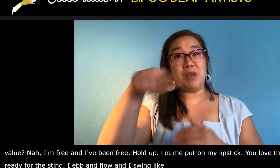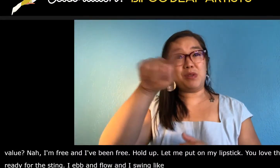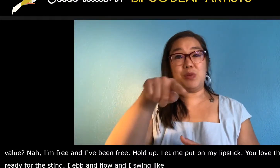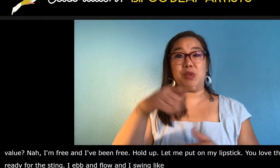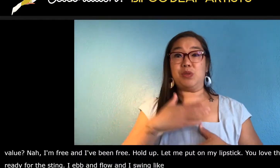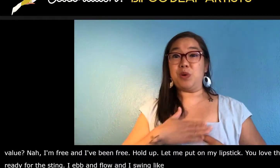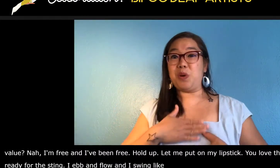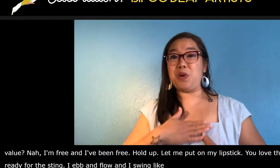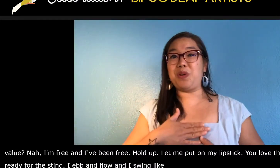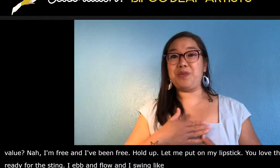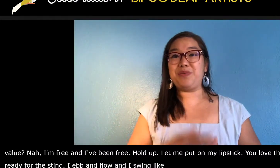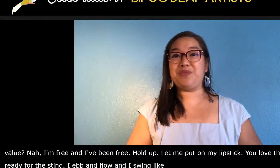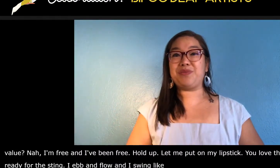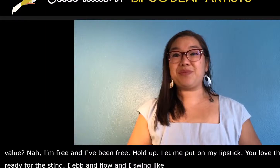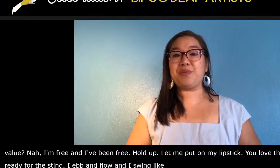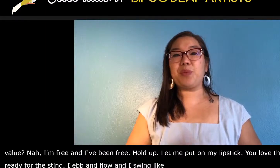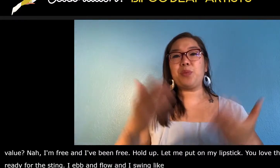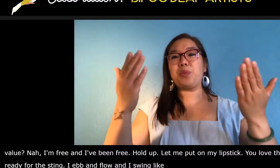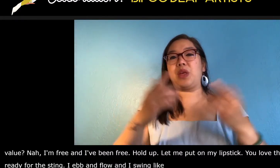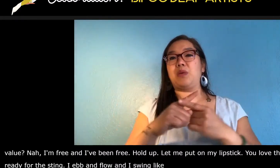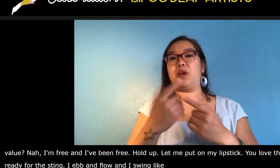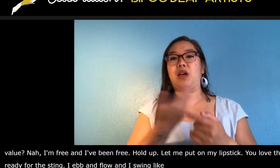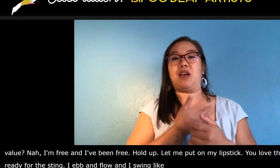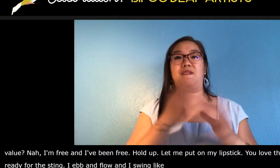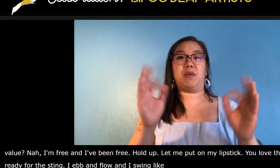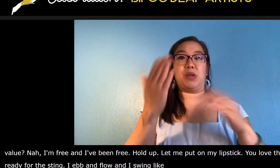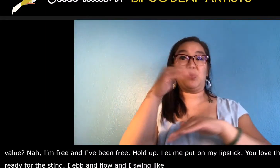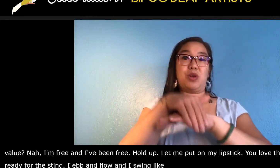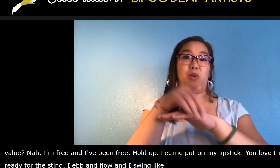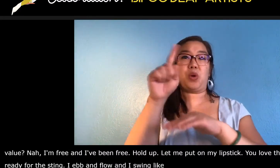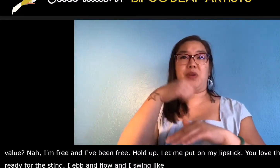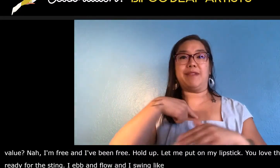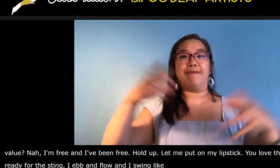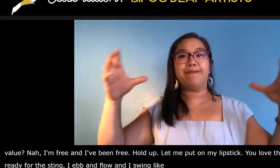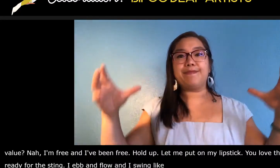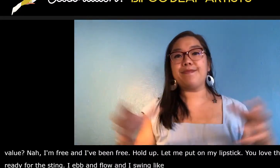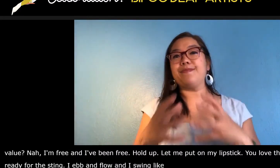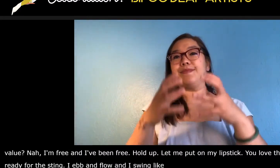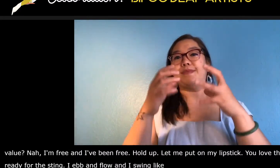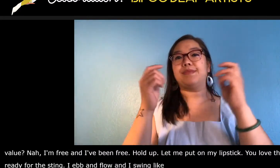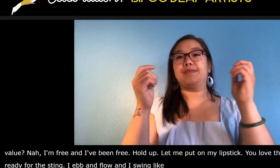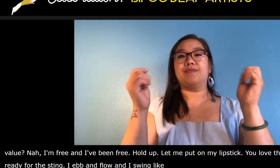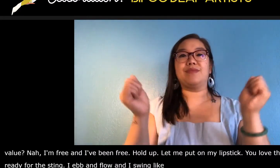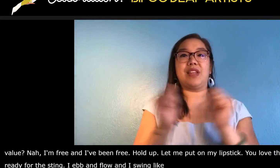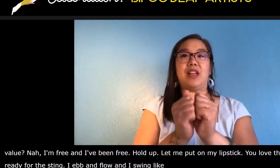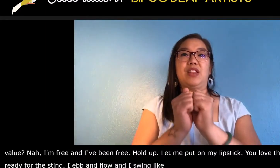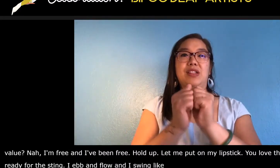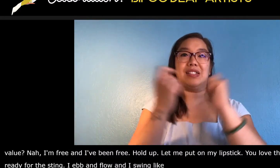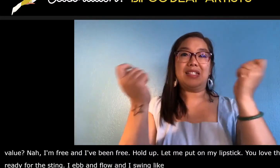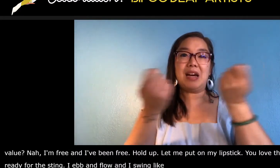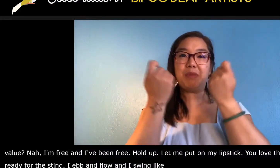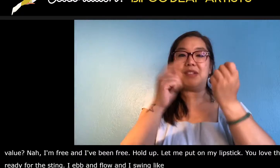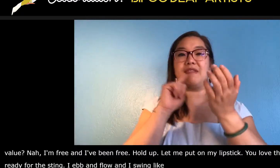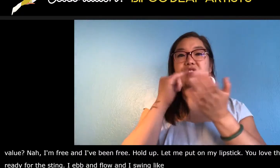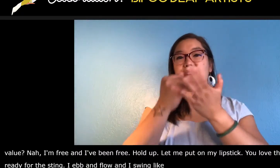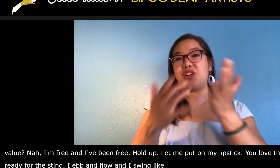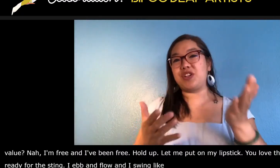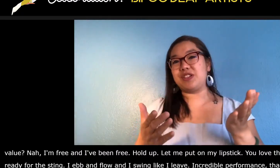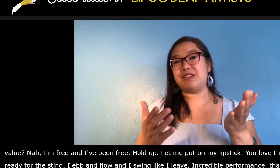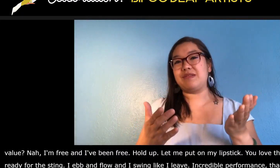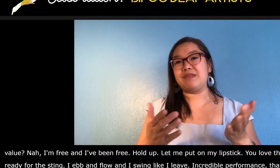Incredible performance. Thank you, TeeFlo. Hope you all enjoyed it. Welcome to our fundraiser where we come together to